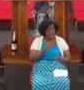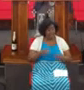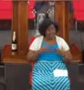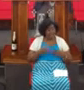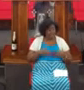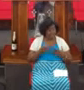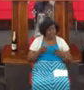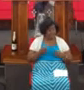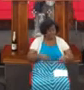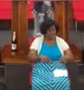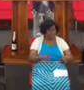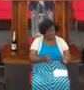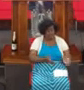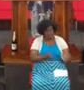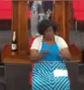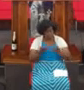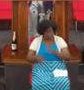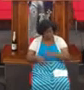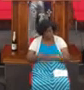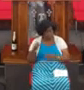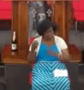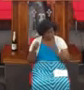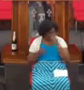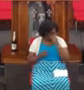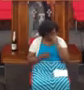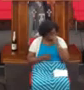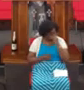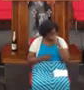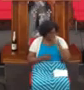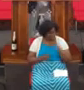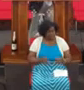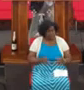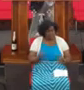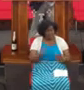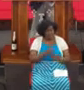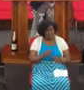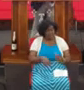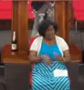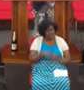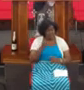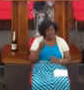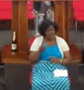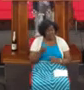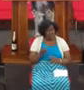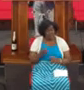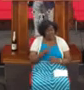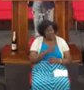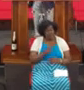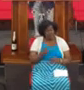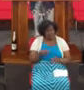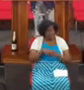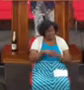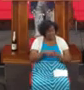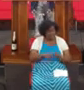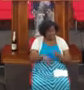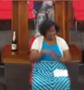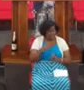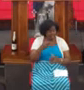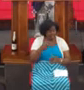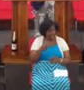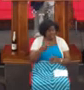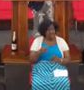gladly go down into that pit and get your oxen or get your donkey out.